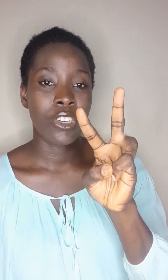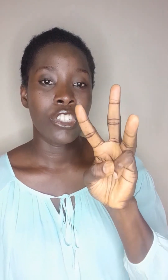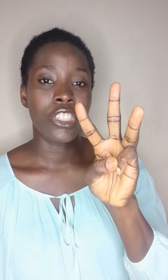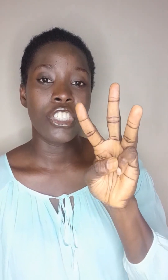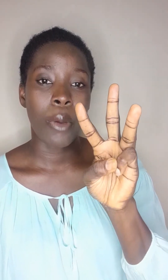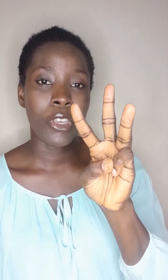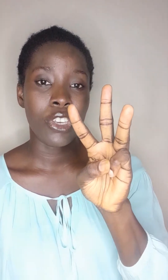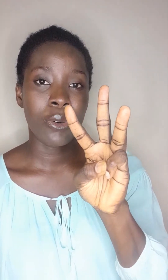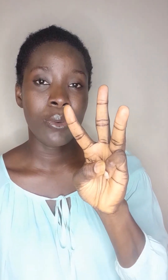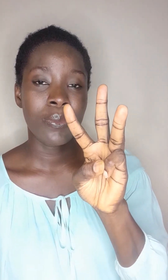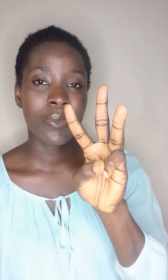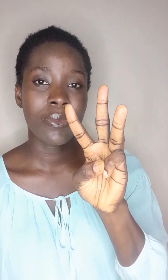W,